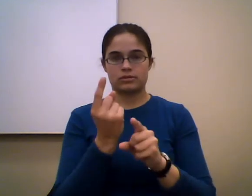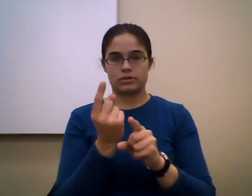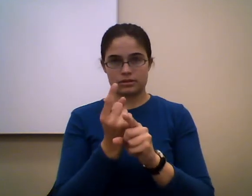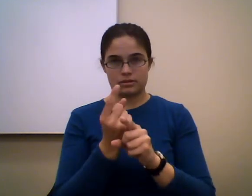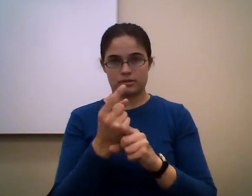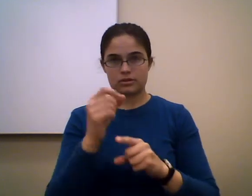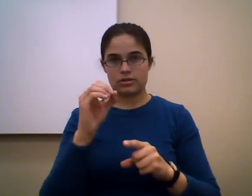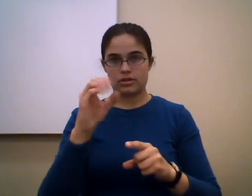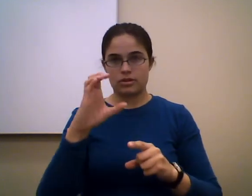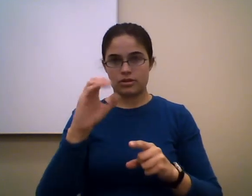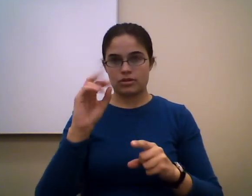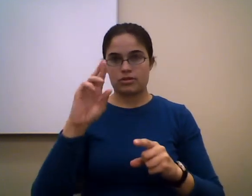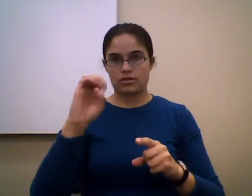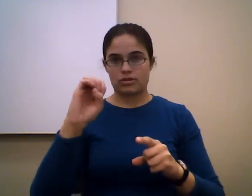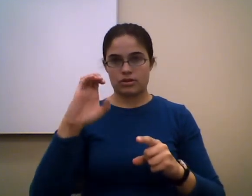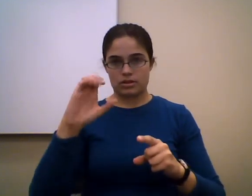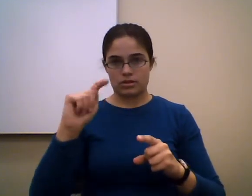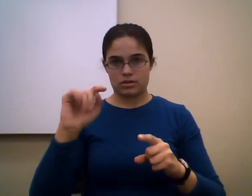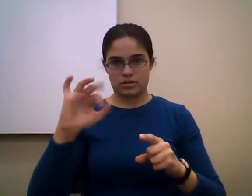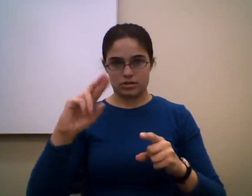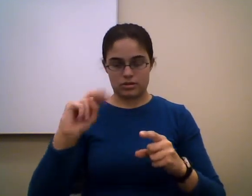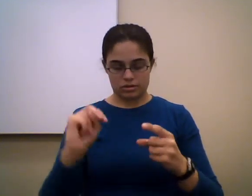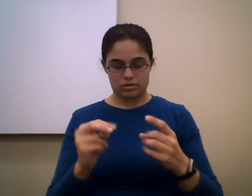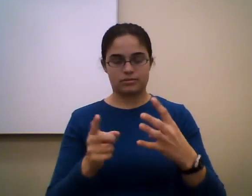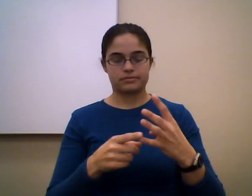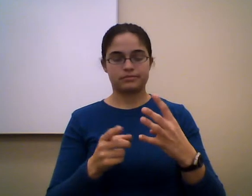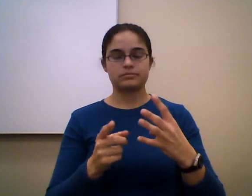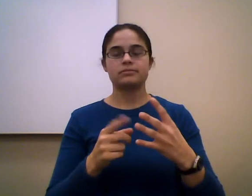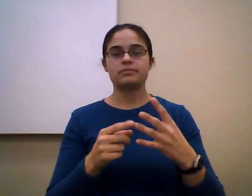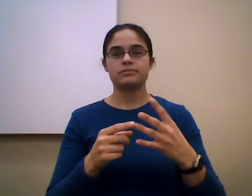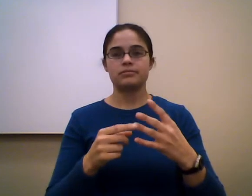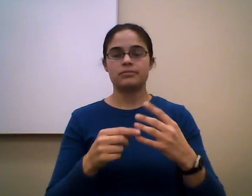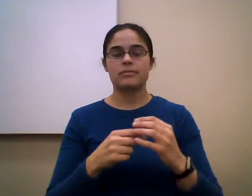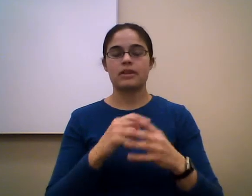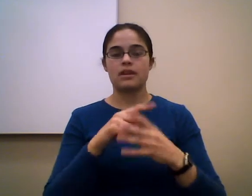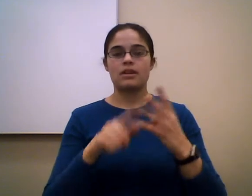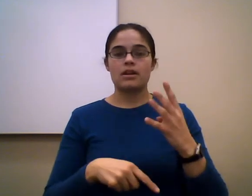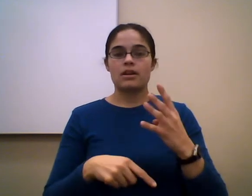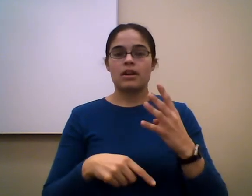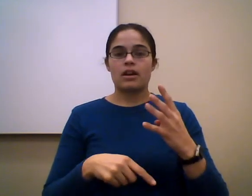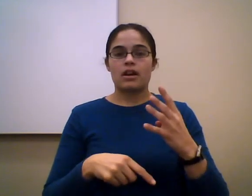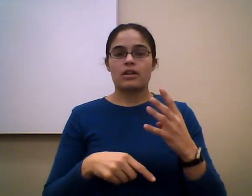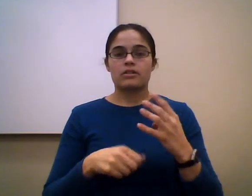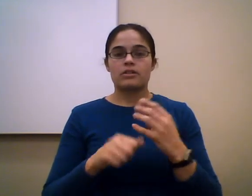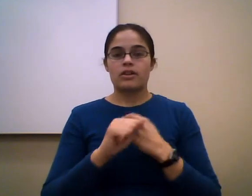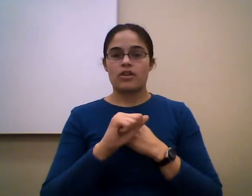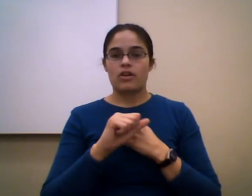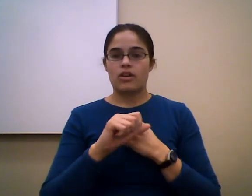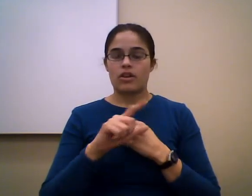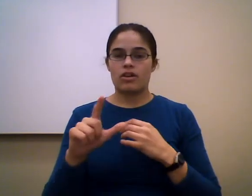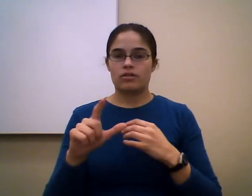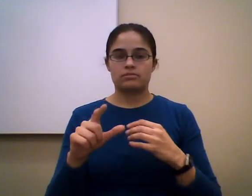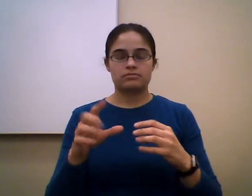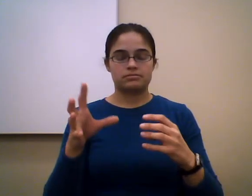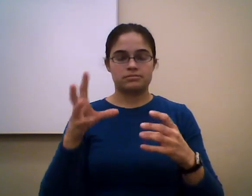I said earlier, they vary depending on the county, state, and also the federal level. As you know, there are